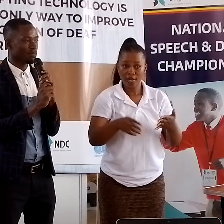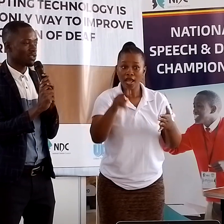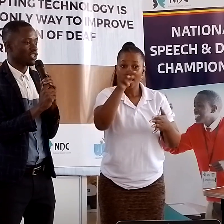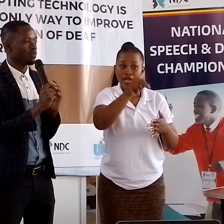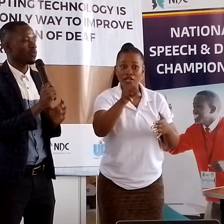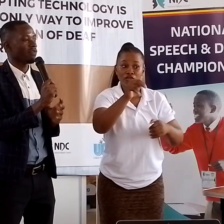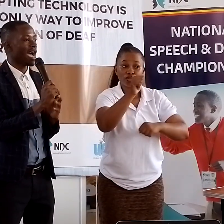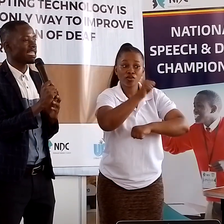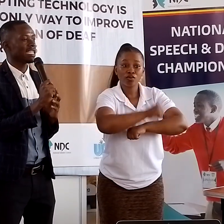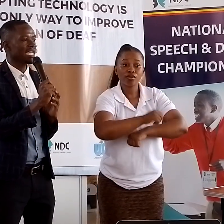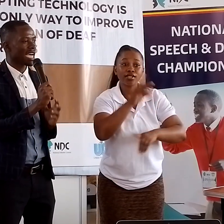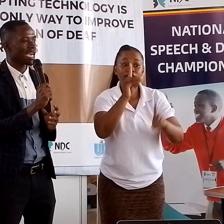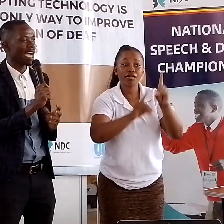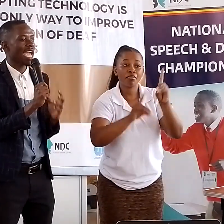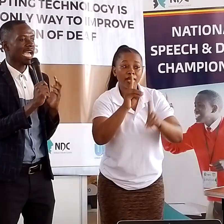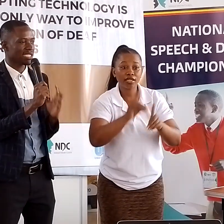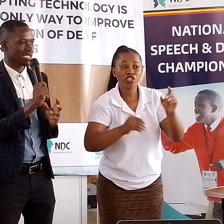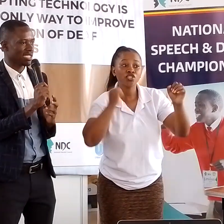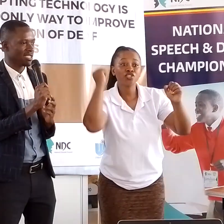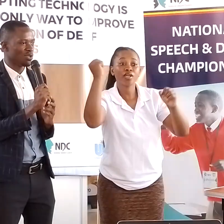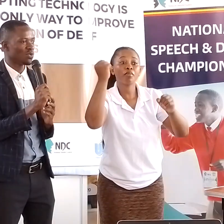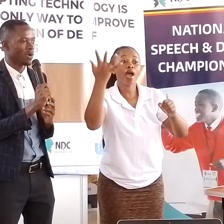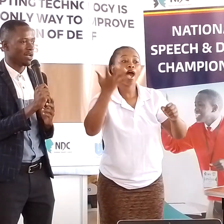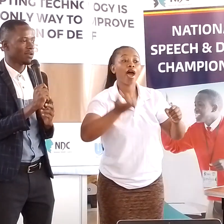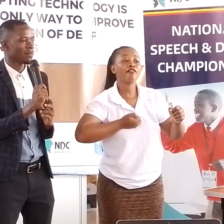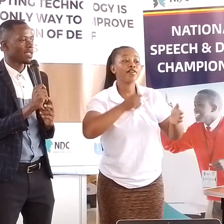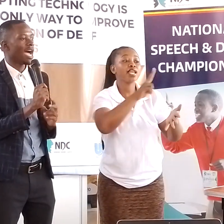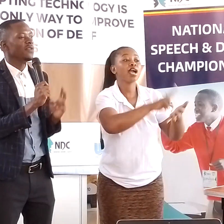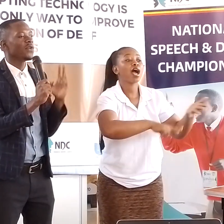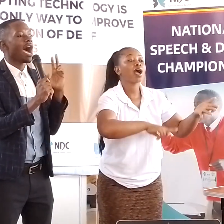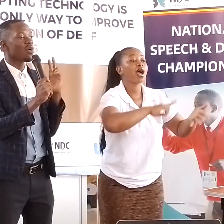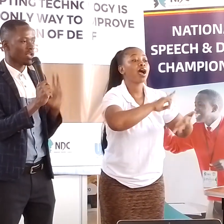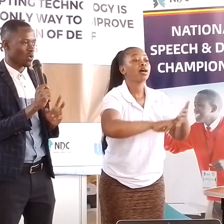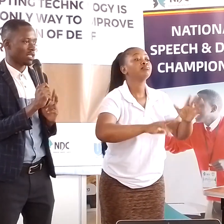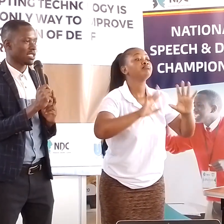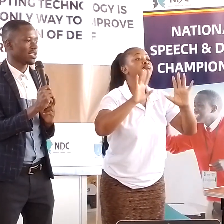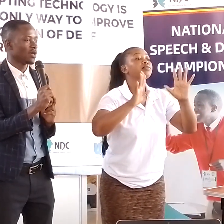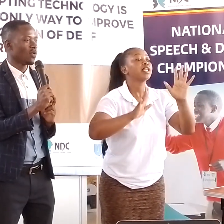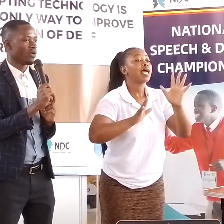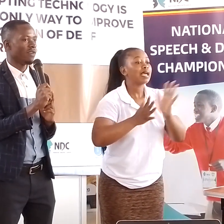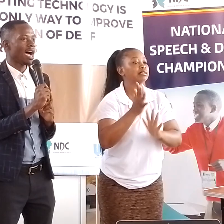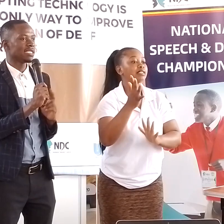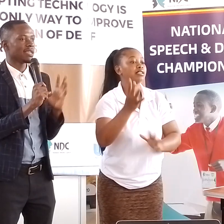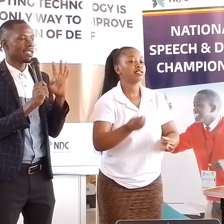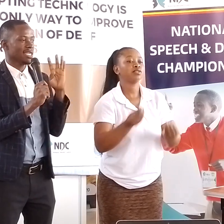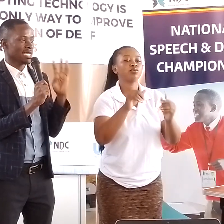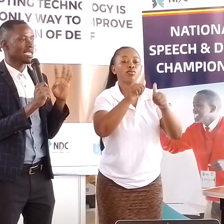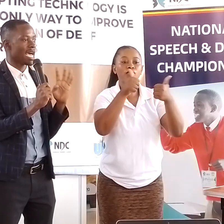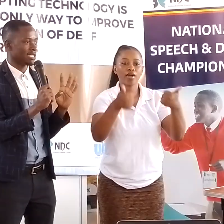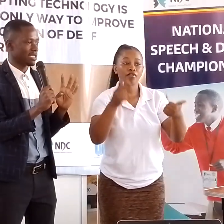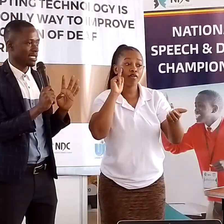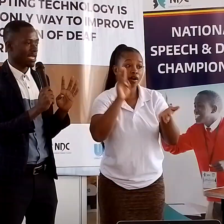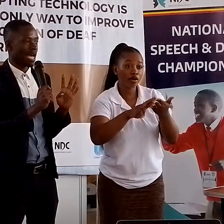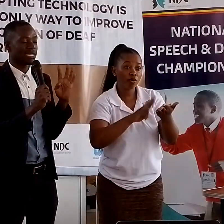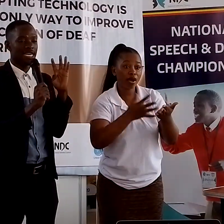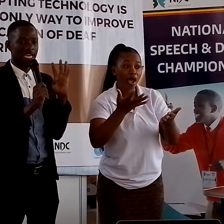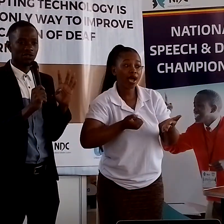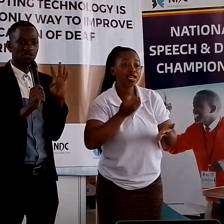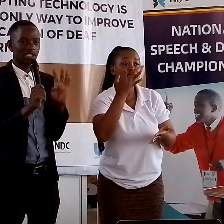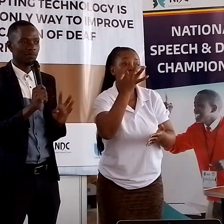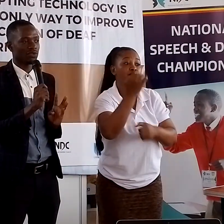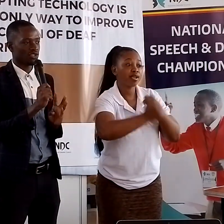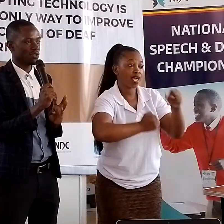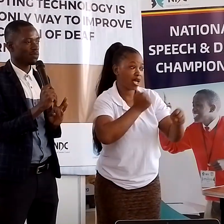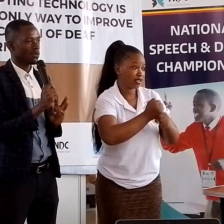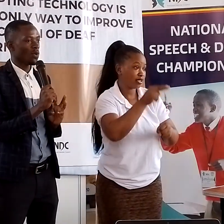Debate Championship, we've had Iganga excellently do well, and for a record, we've had 3 years at the